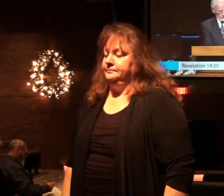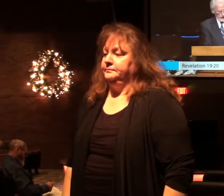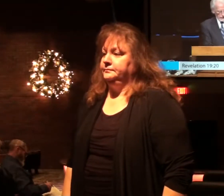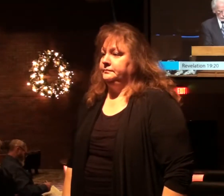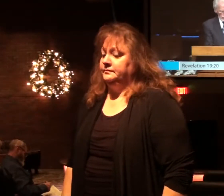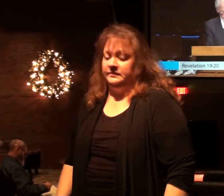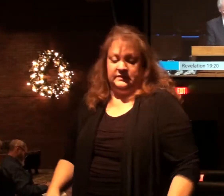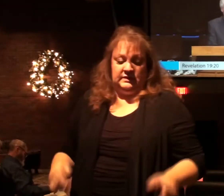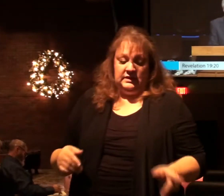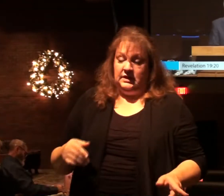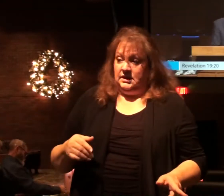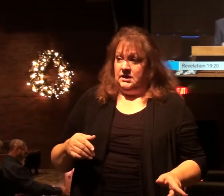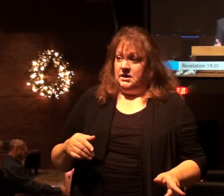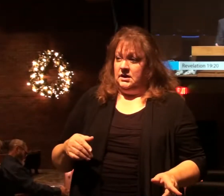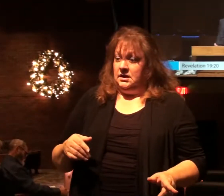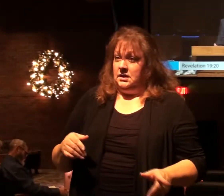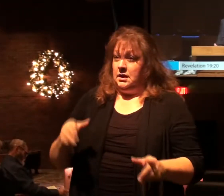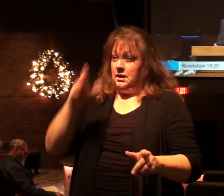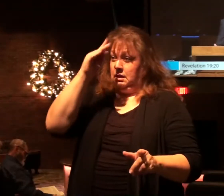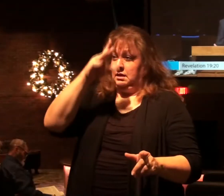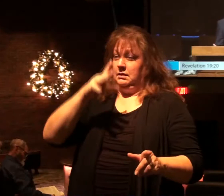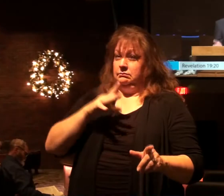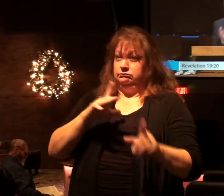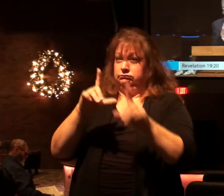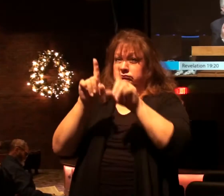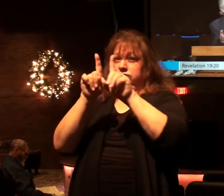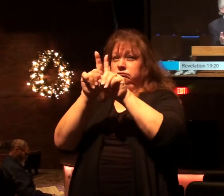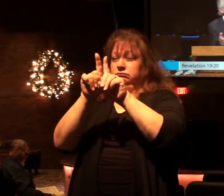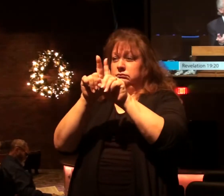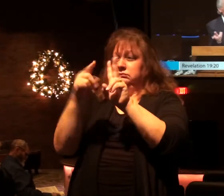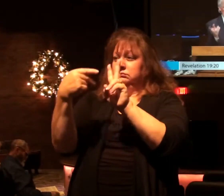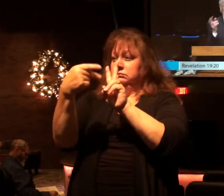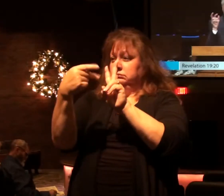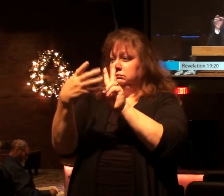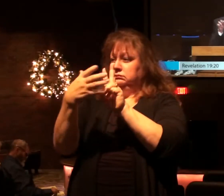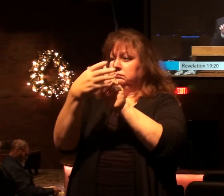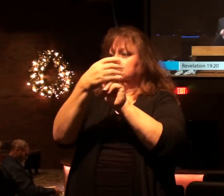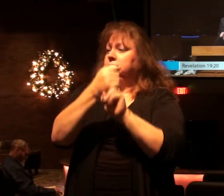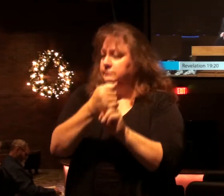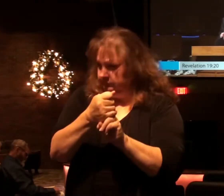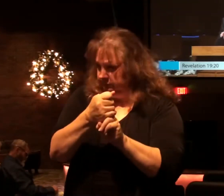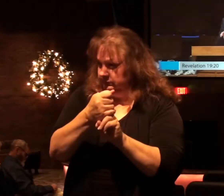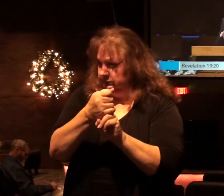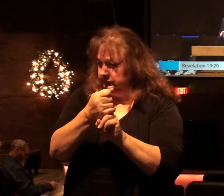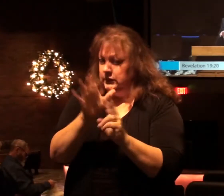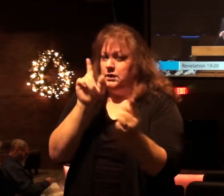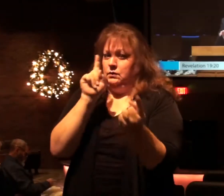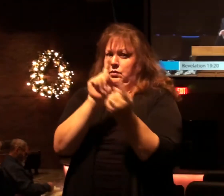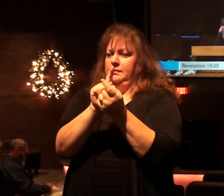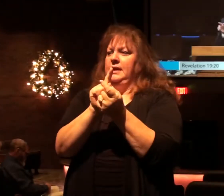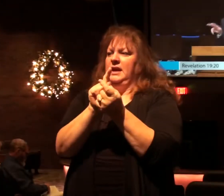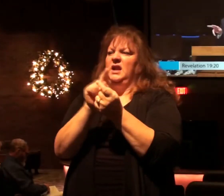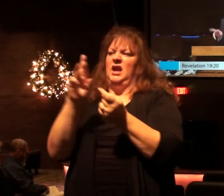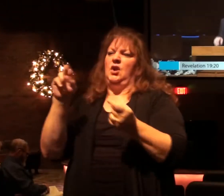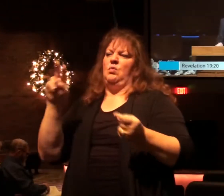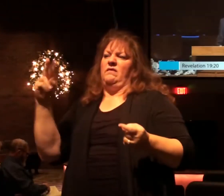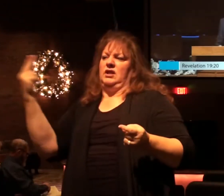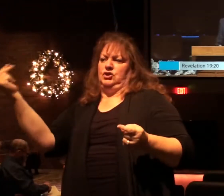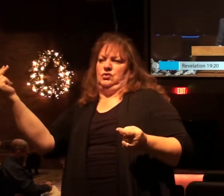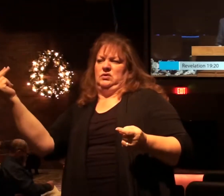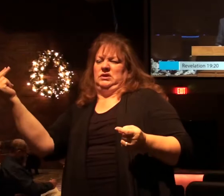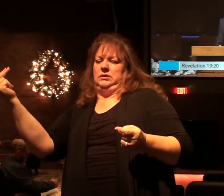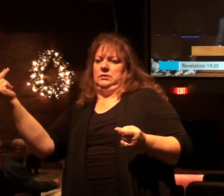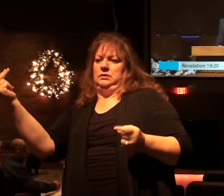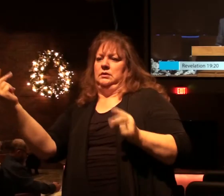And the beast was seized, and with him the false prophet. 2 individuals we will meet in chapter 13 of